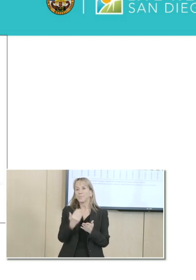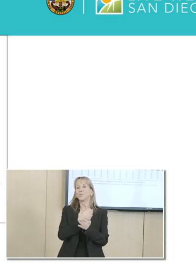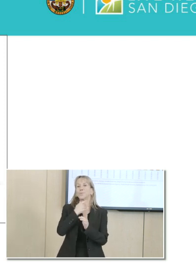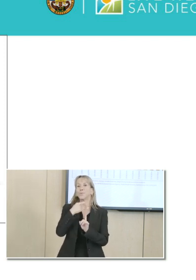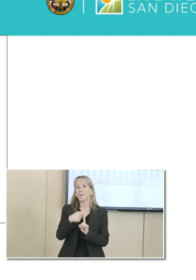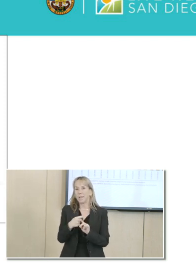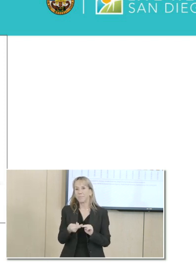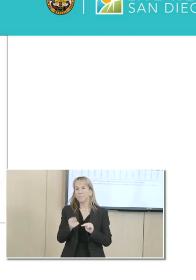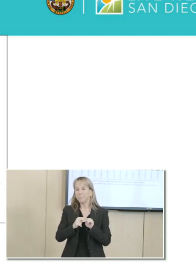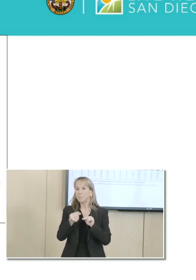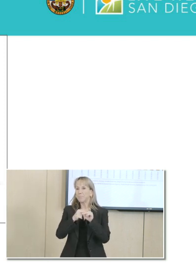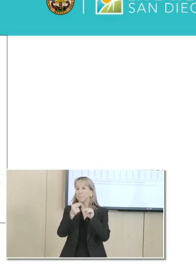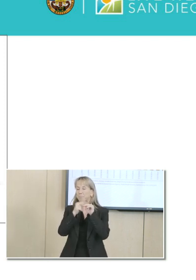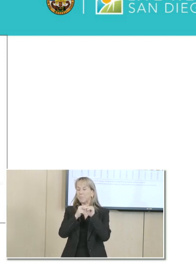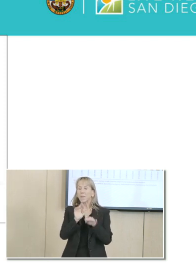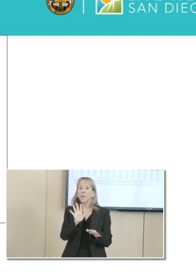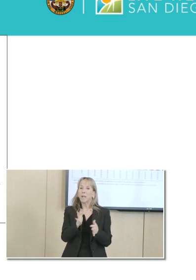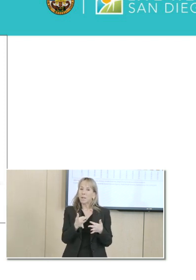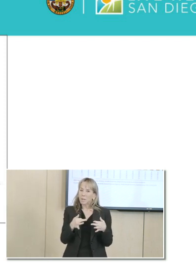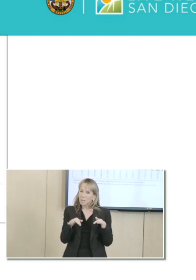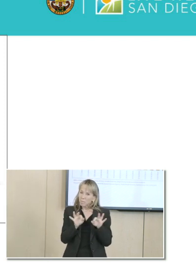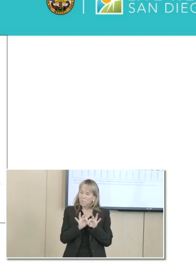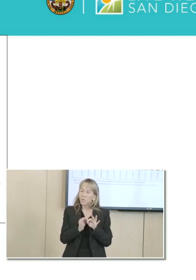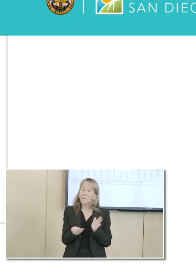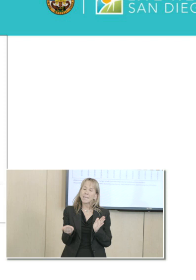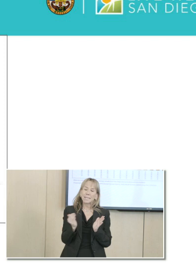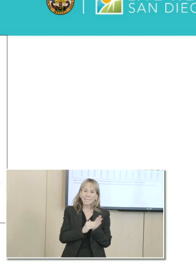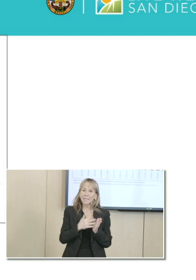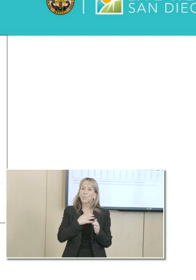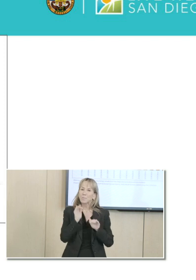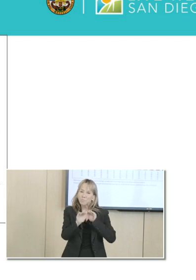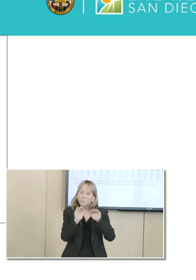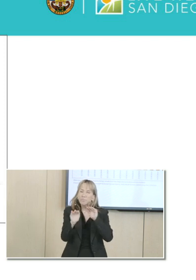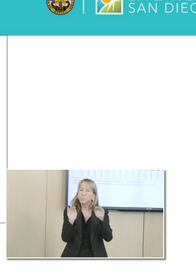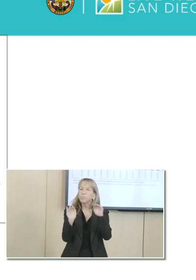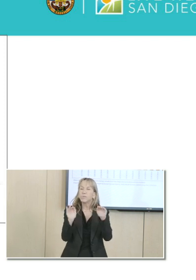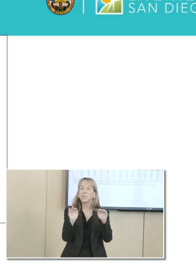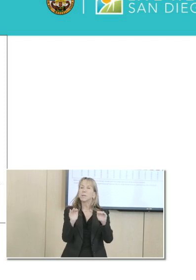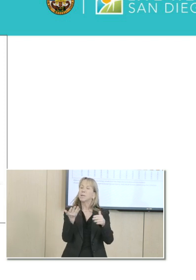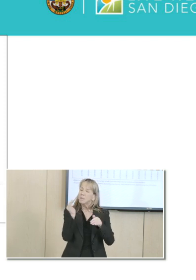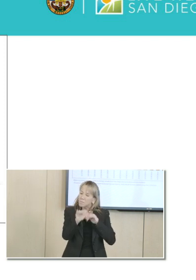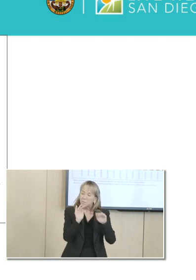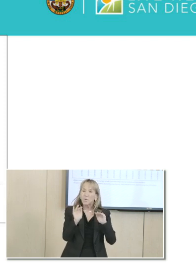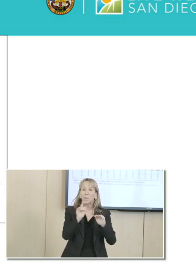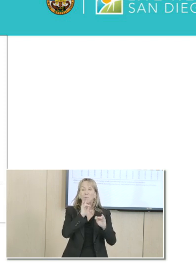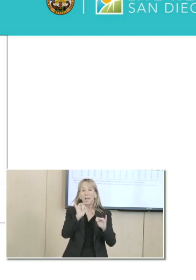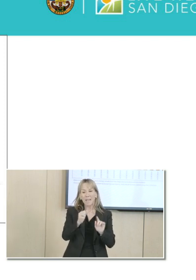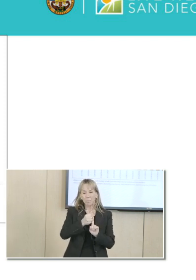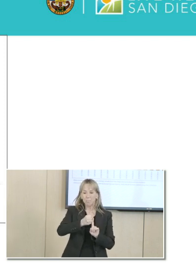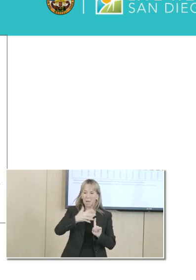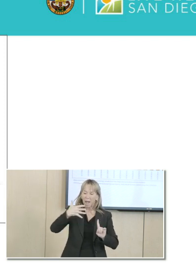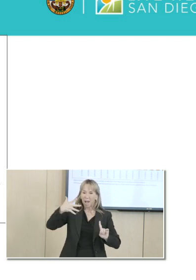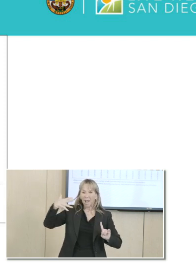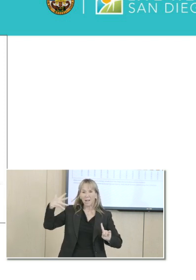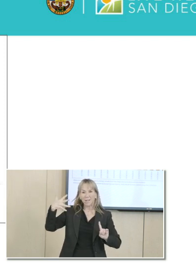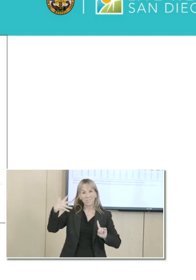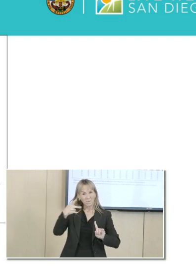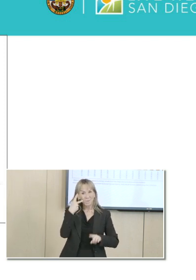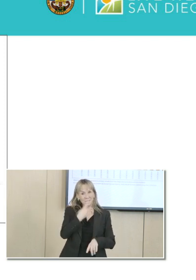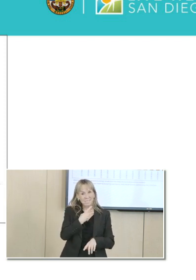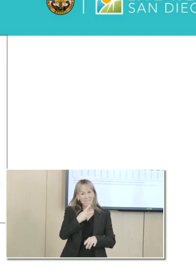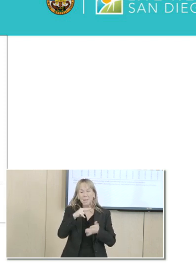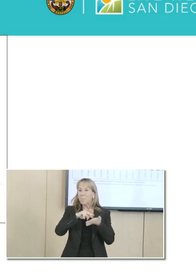again, it is really important, and we want to remind everyone that the concept of exponential growth means you can